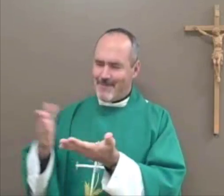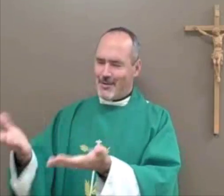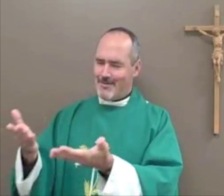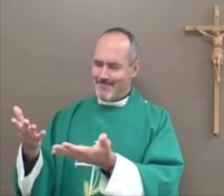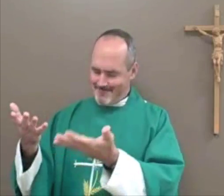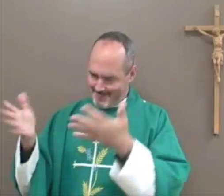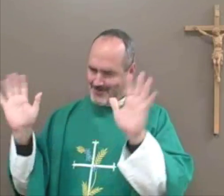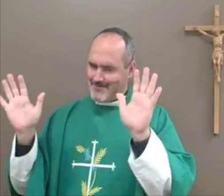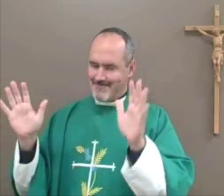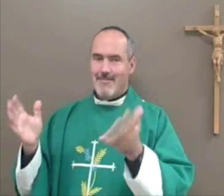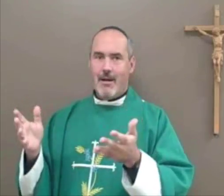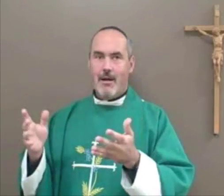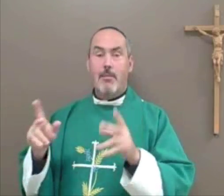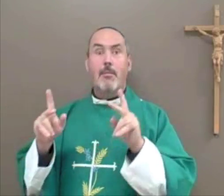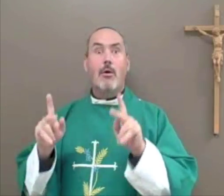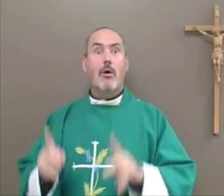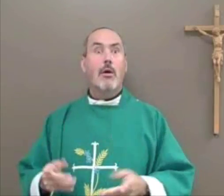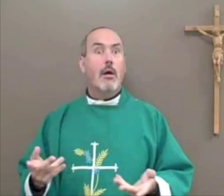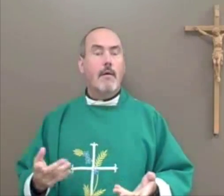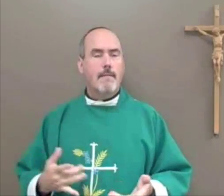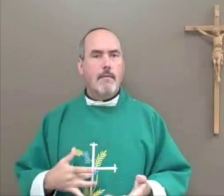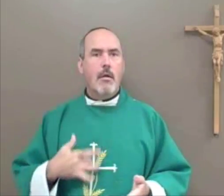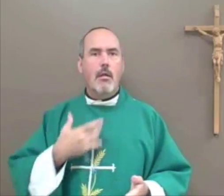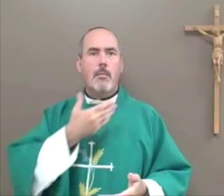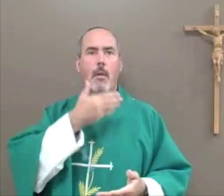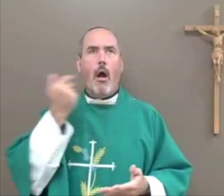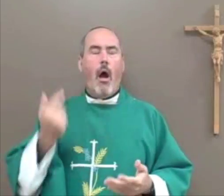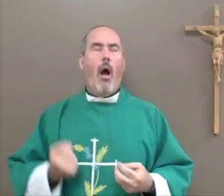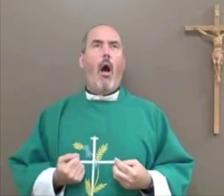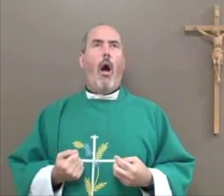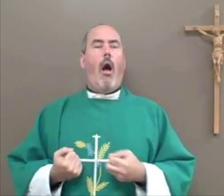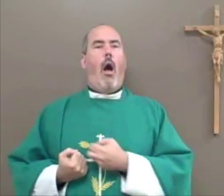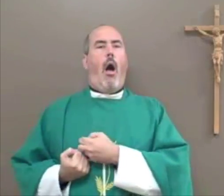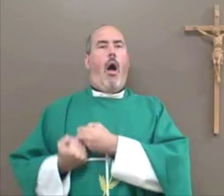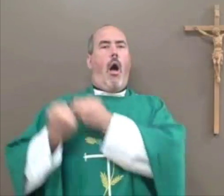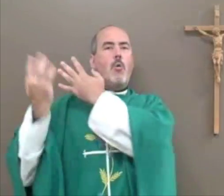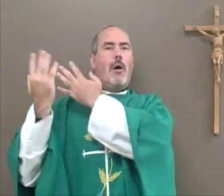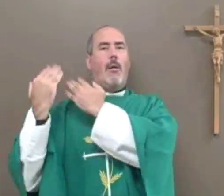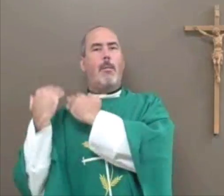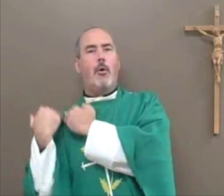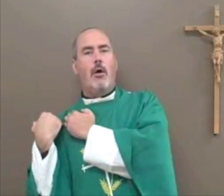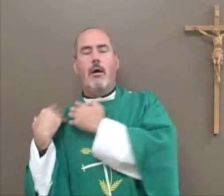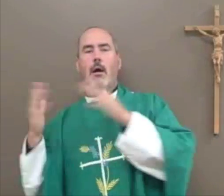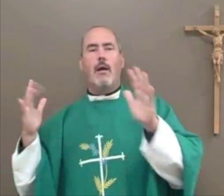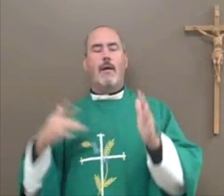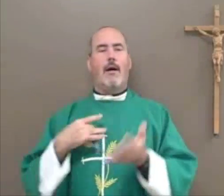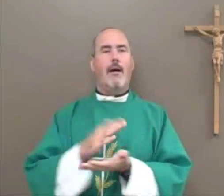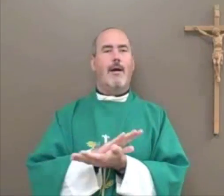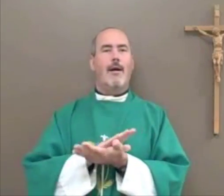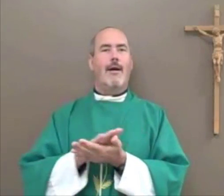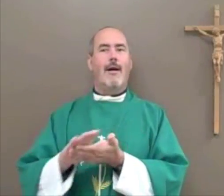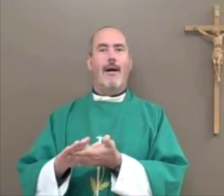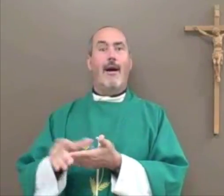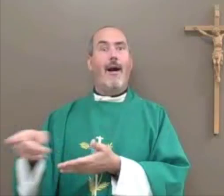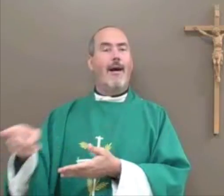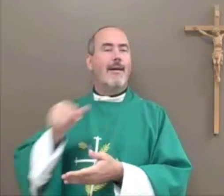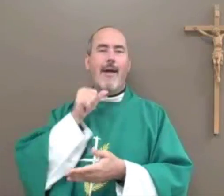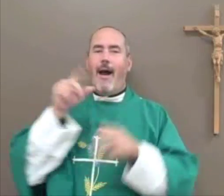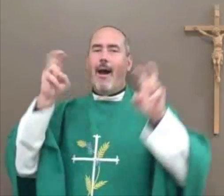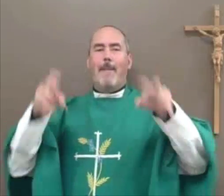their chest and they feel that they've been forgiven, then they tend to feel much better. They feel that weight lifted off their shoulders. They